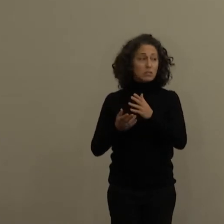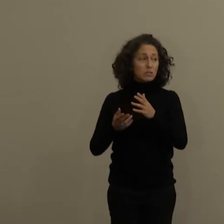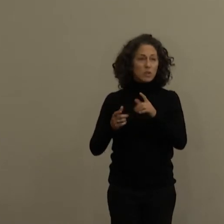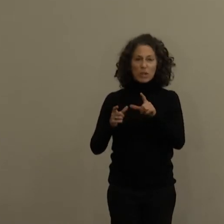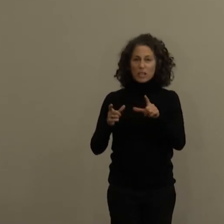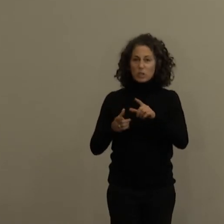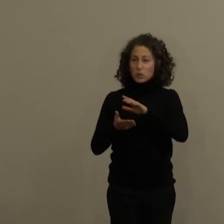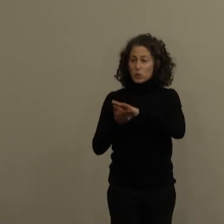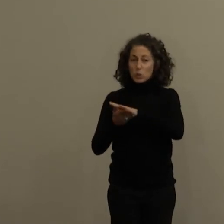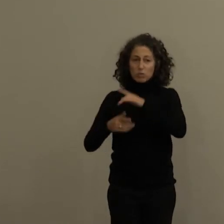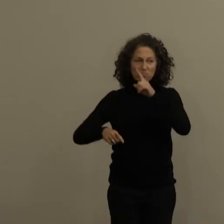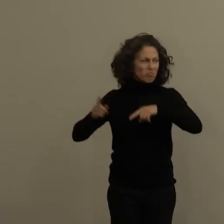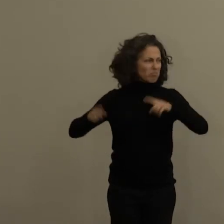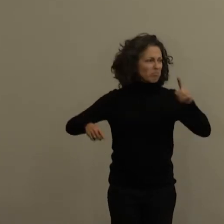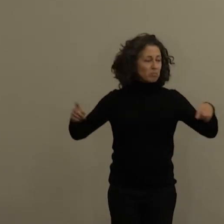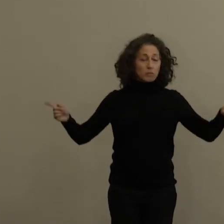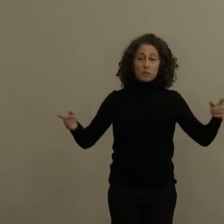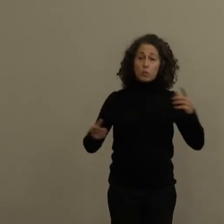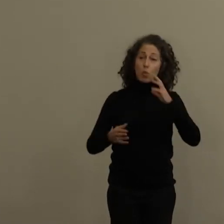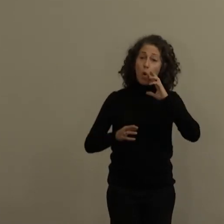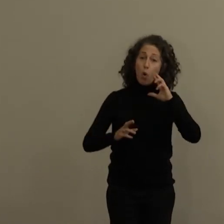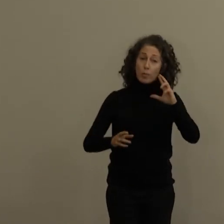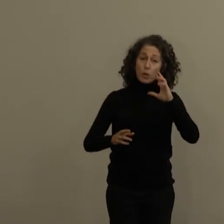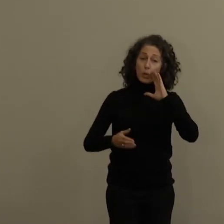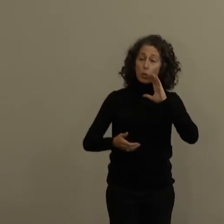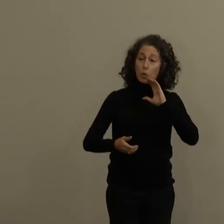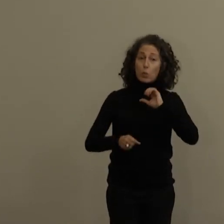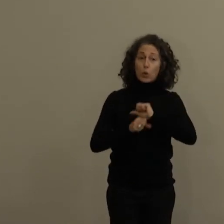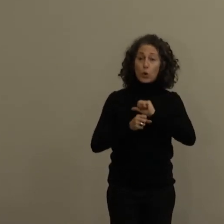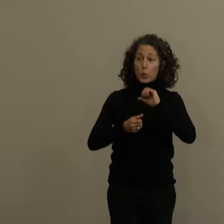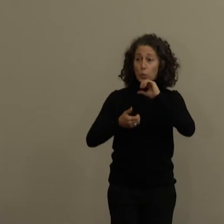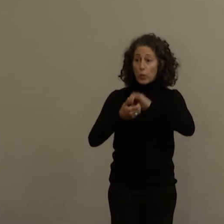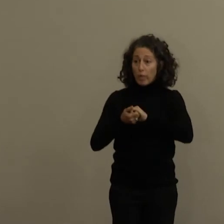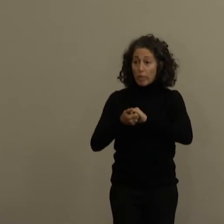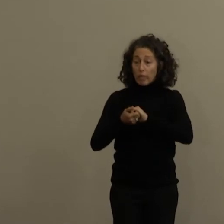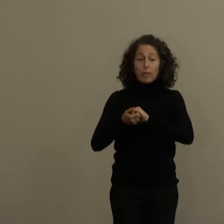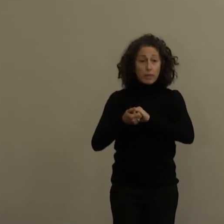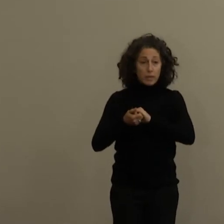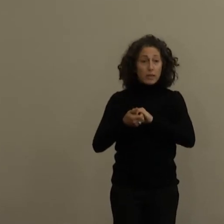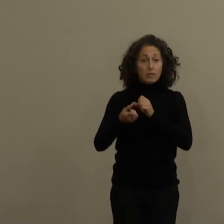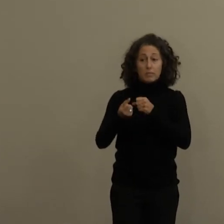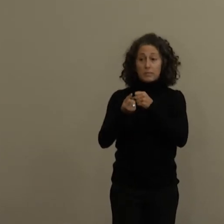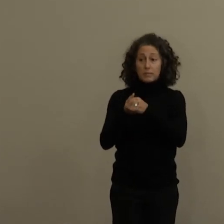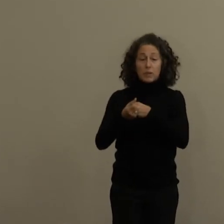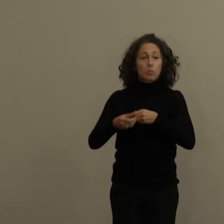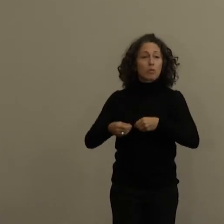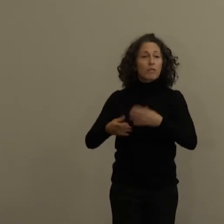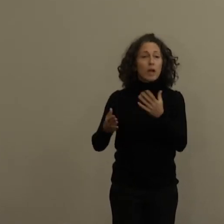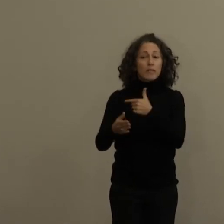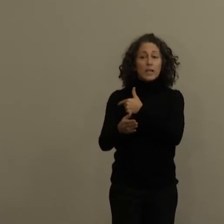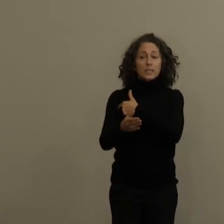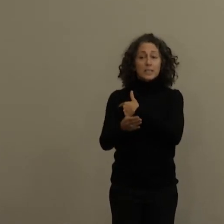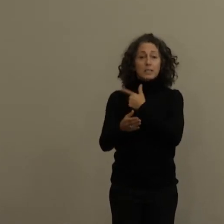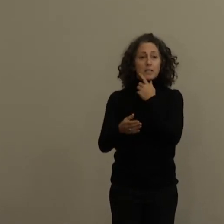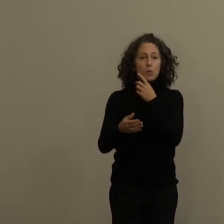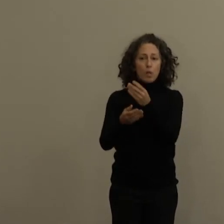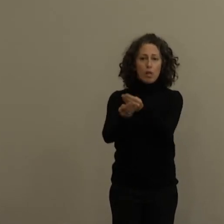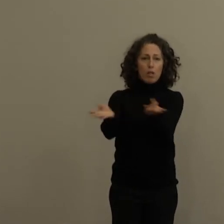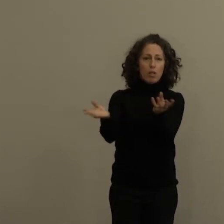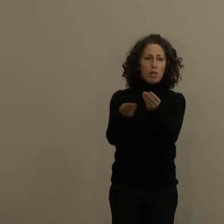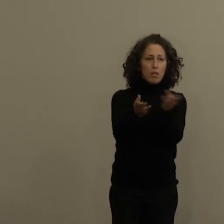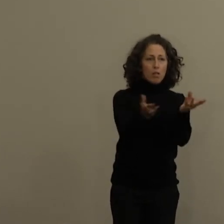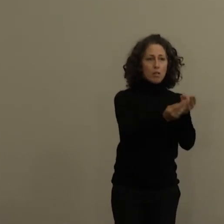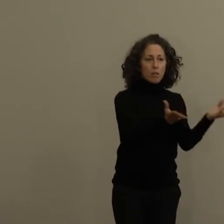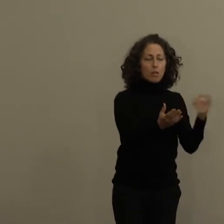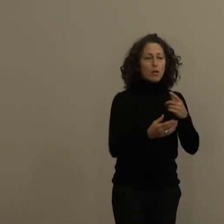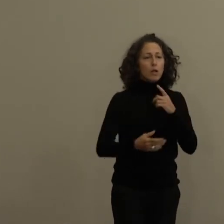locations. We are hoping to garner community support where healthcare providers can maybe,